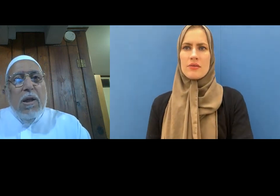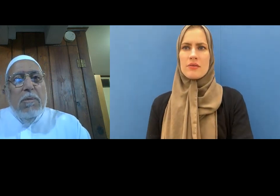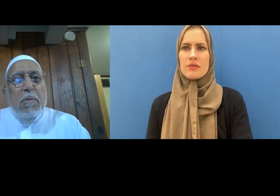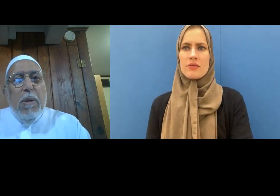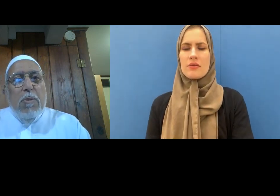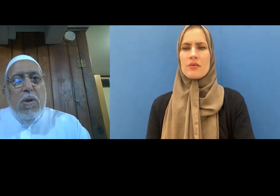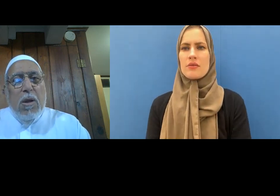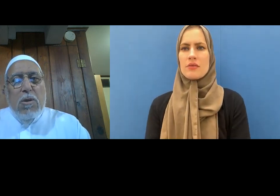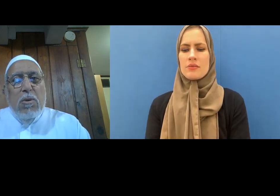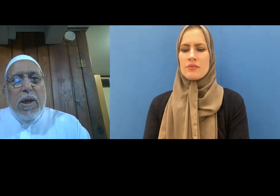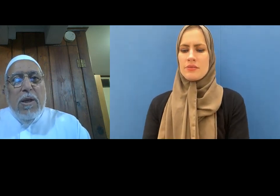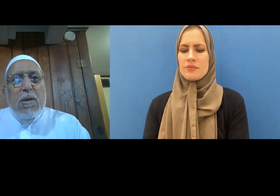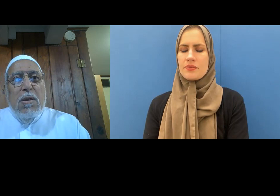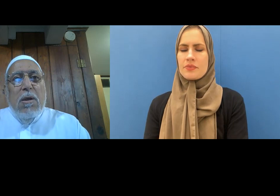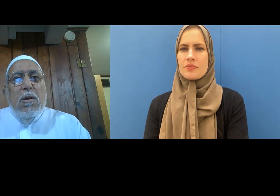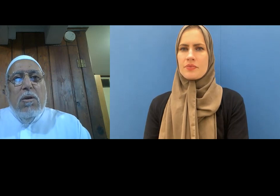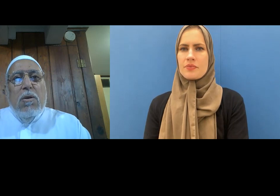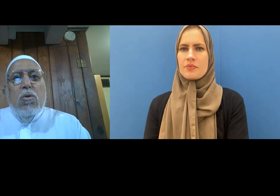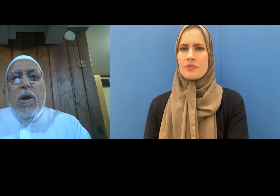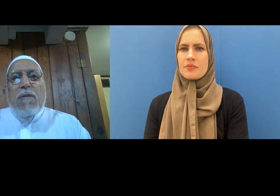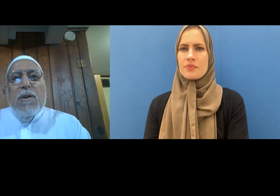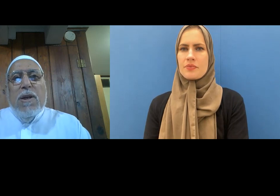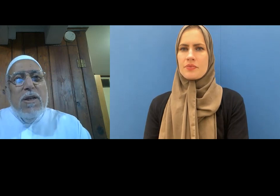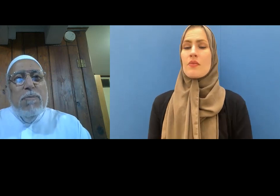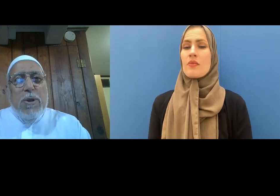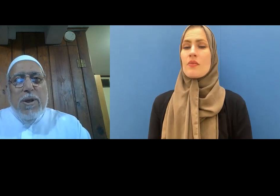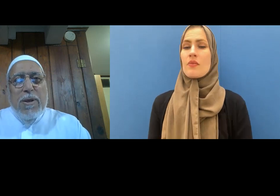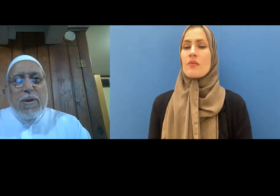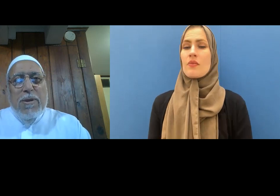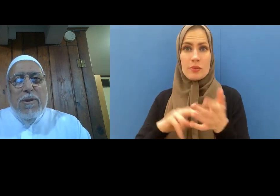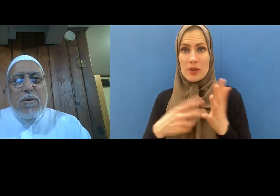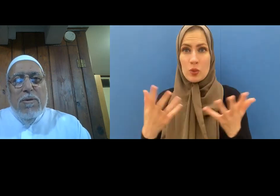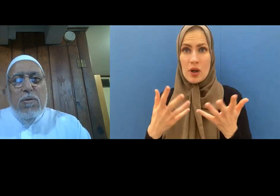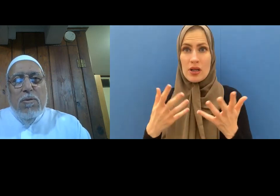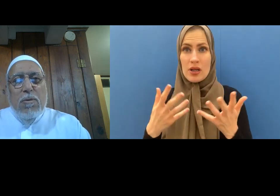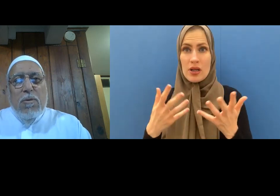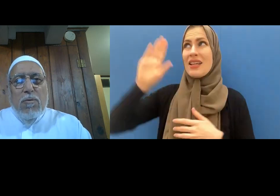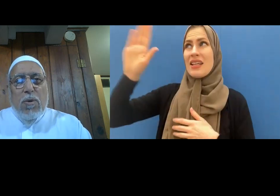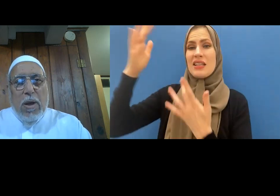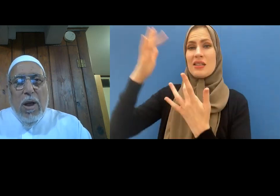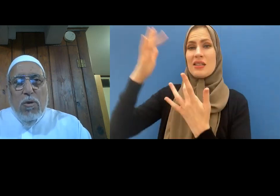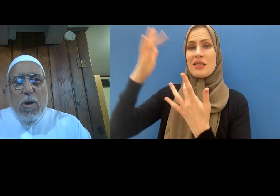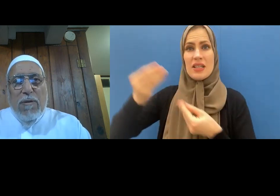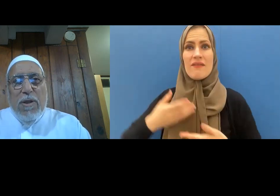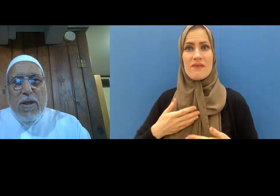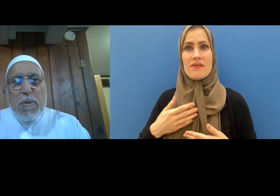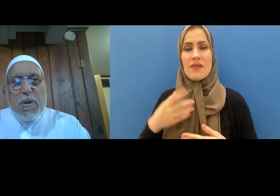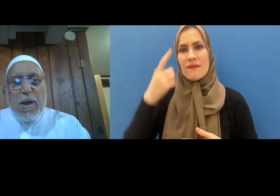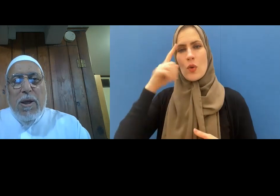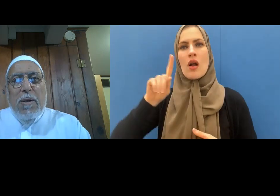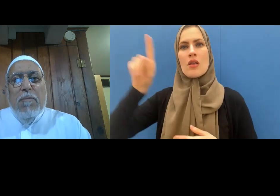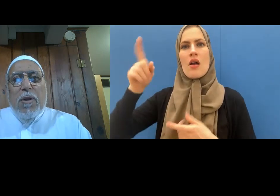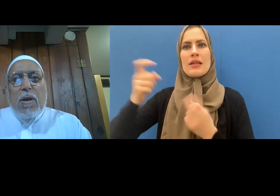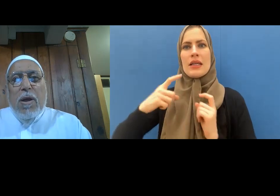And the ultimate purpose also is to give us His mercy. For Allah to give us His